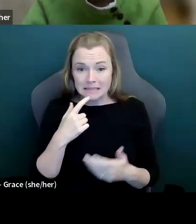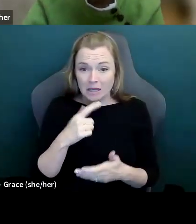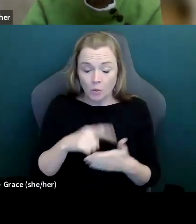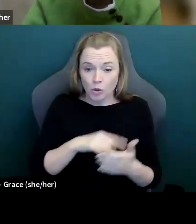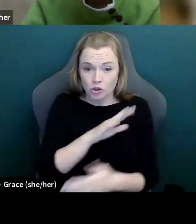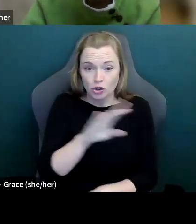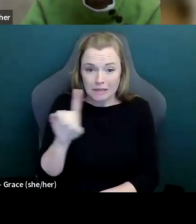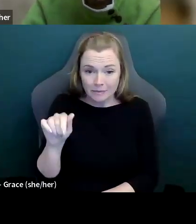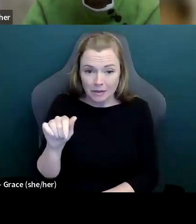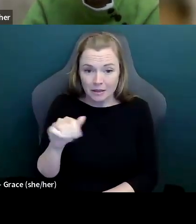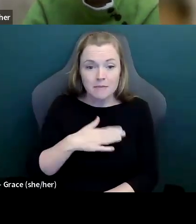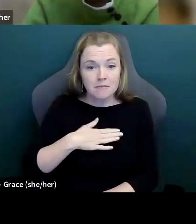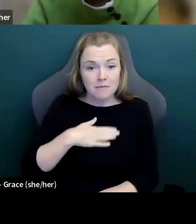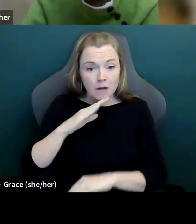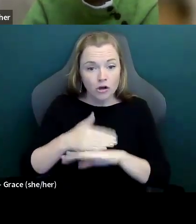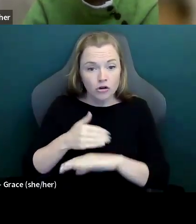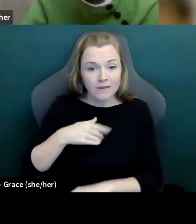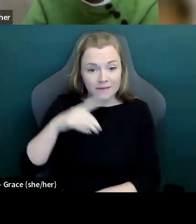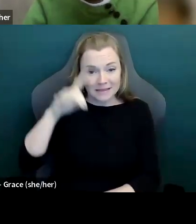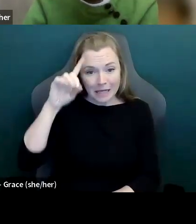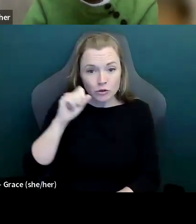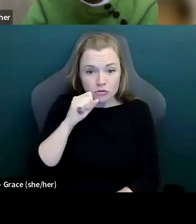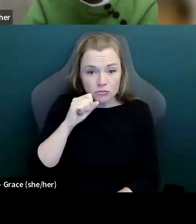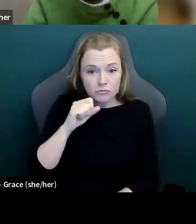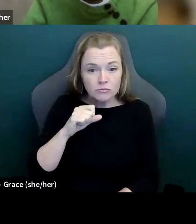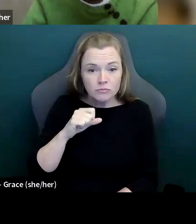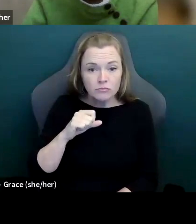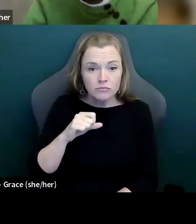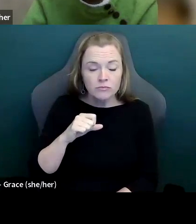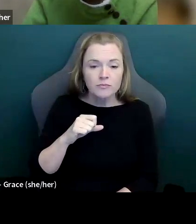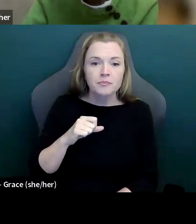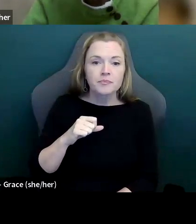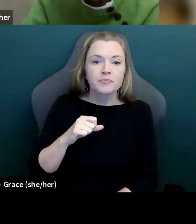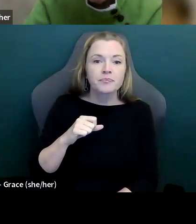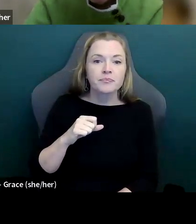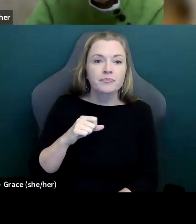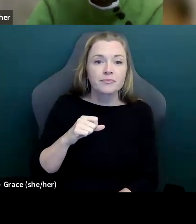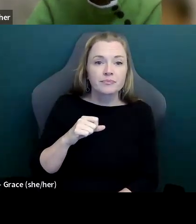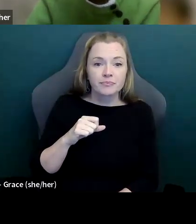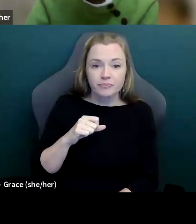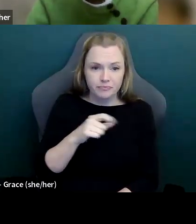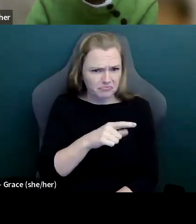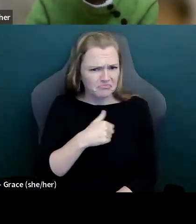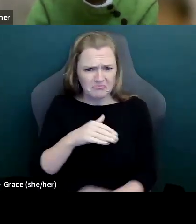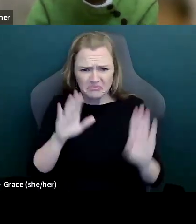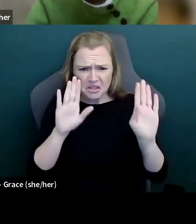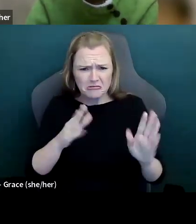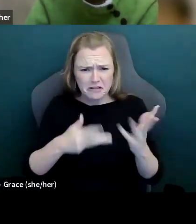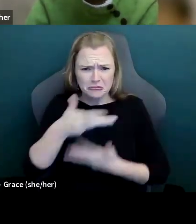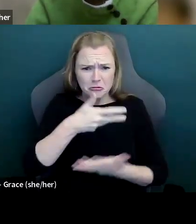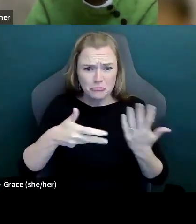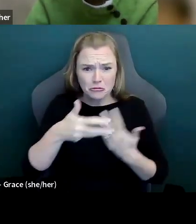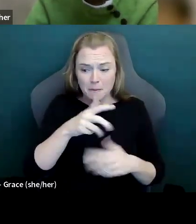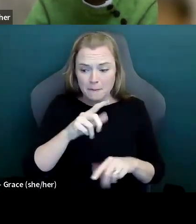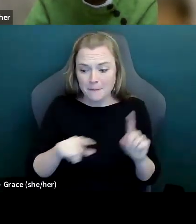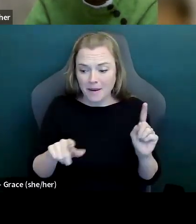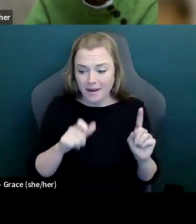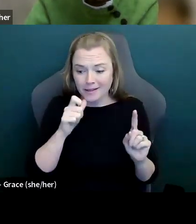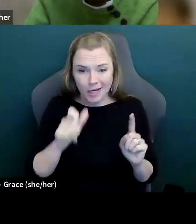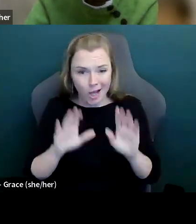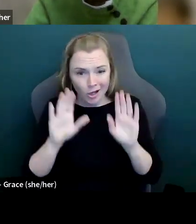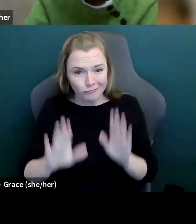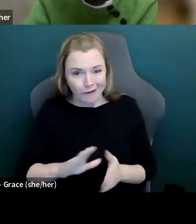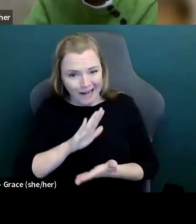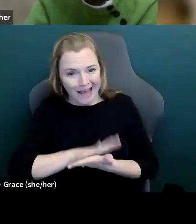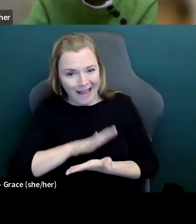daughter has Down syndrome, and she has great social skills, but not so great